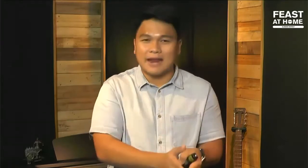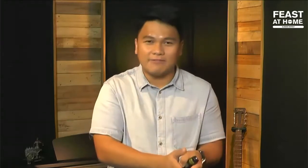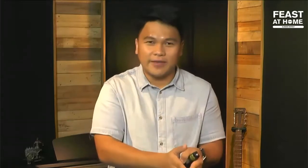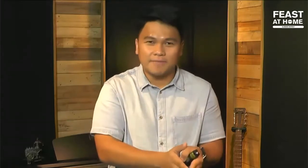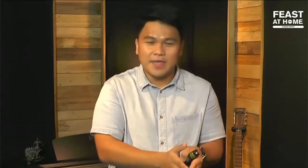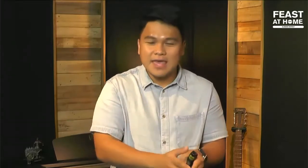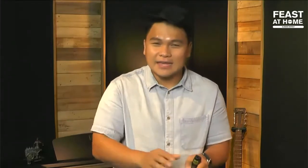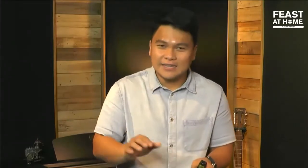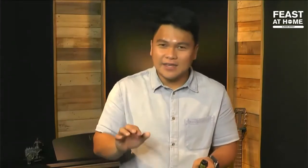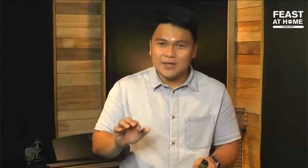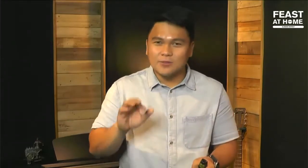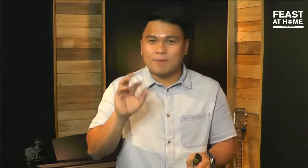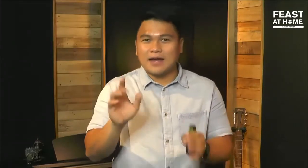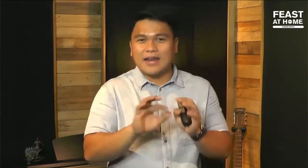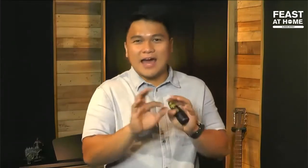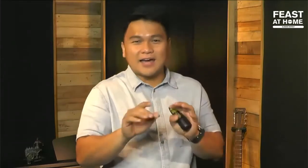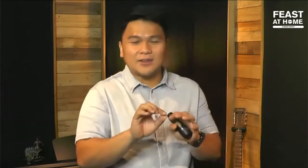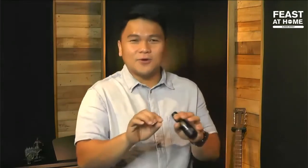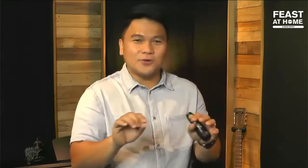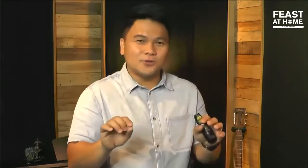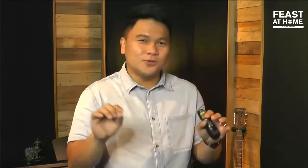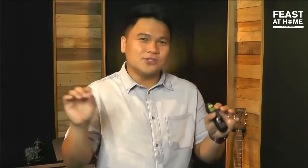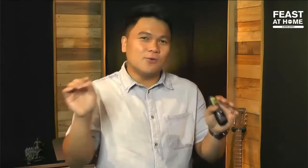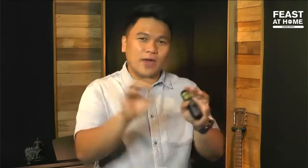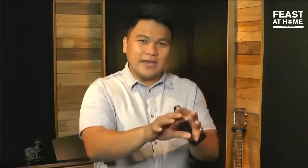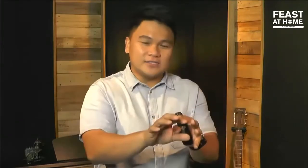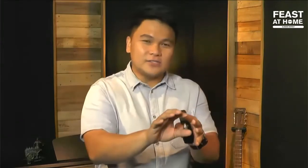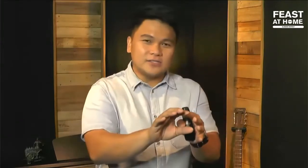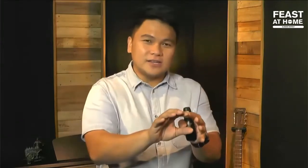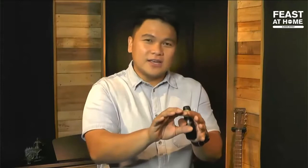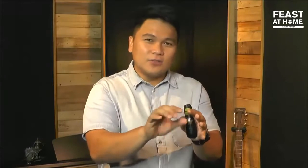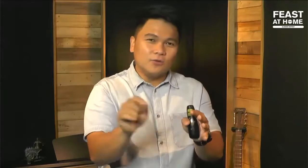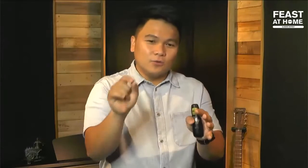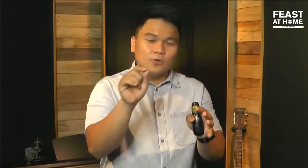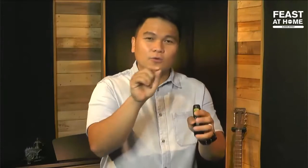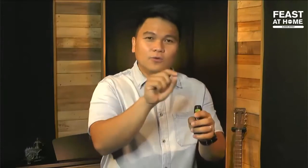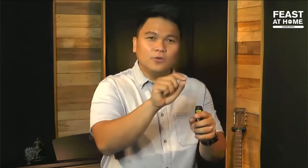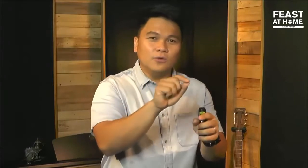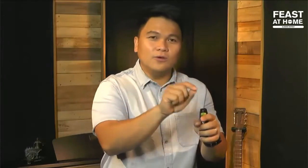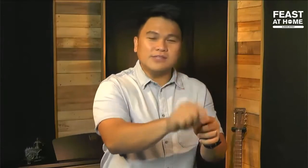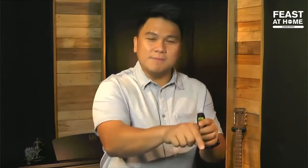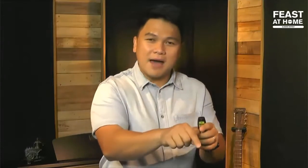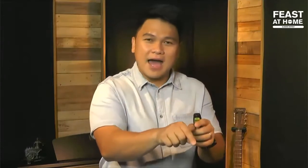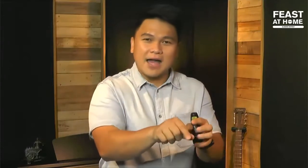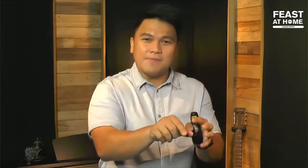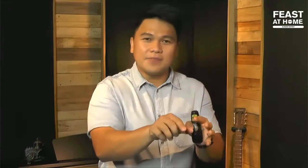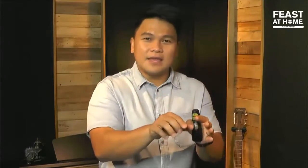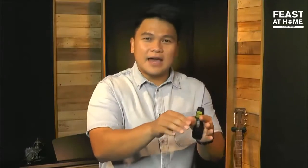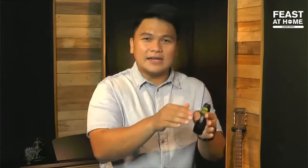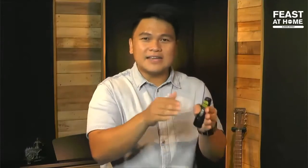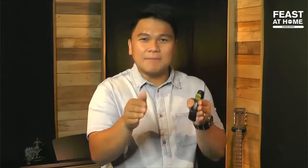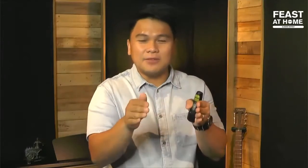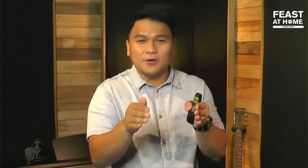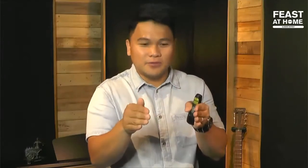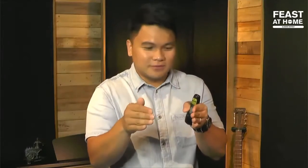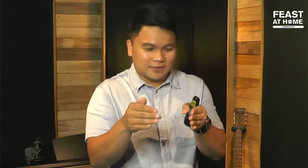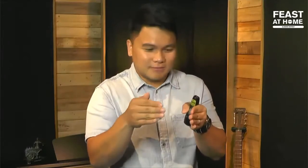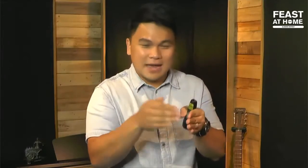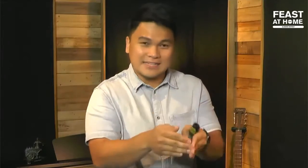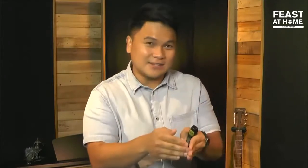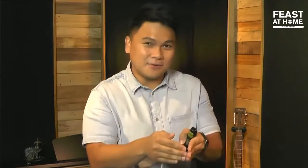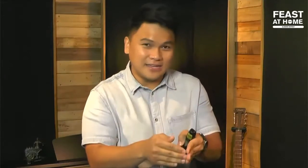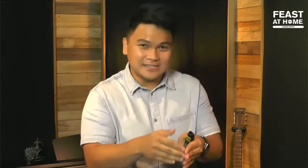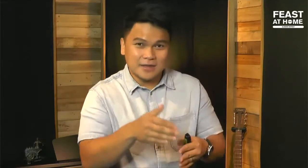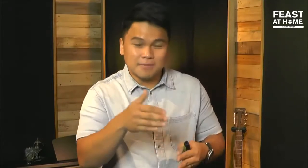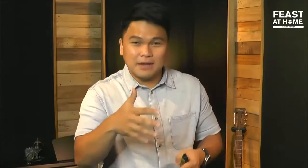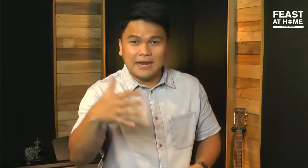mukhang matraffic. Kasi nung pagka-login ko dun sa Waze, nung simbahan, ang sabi dun,